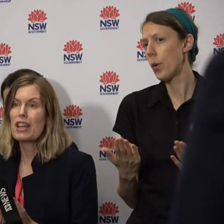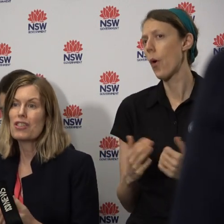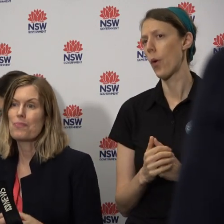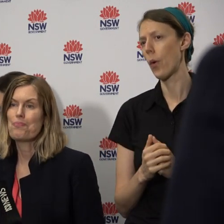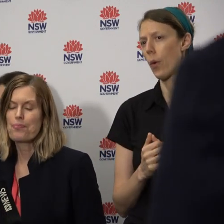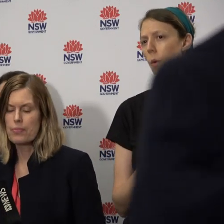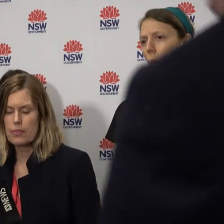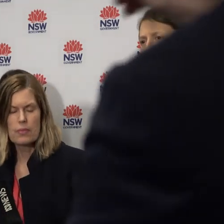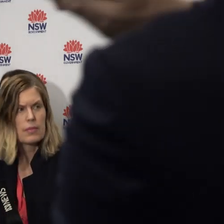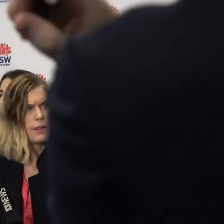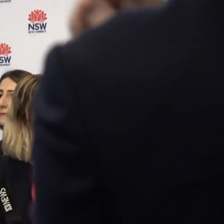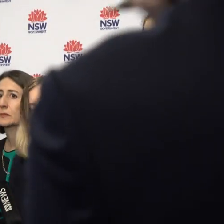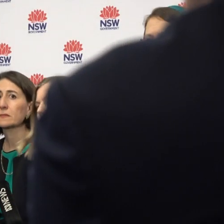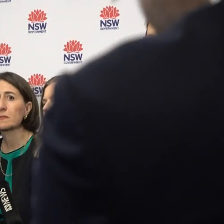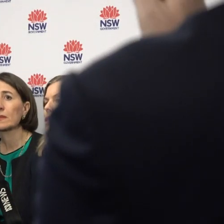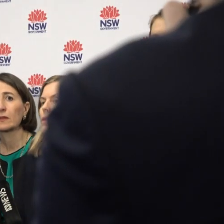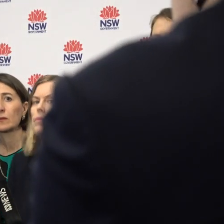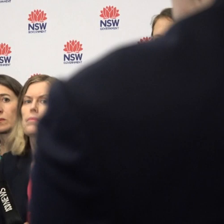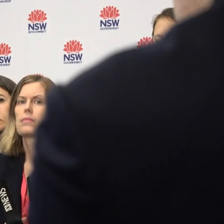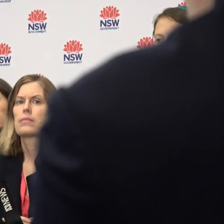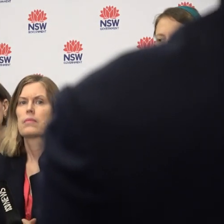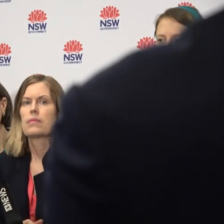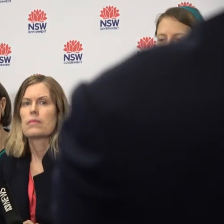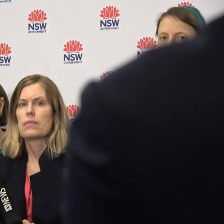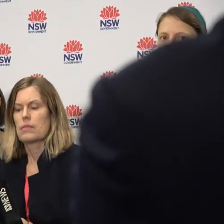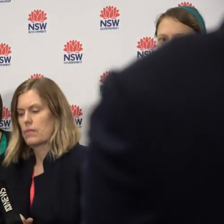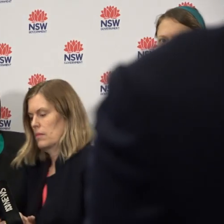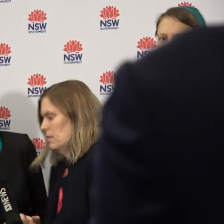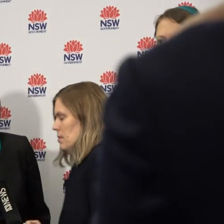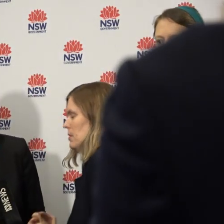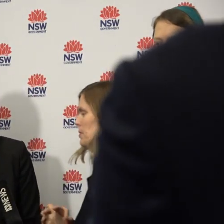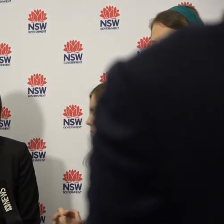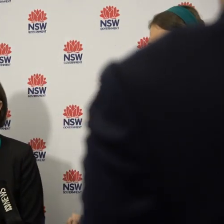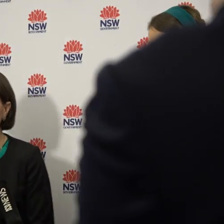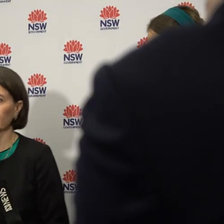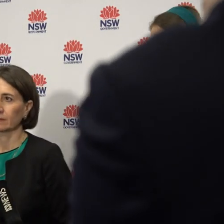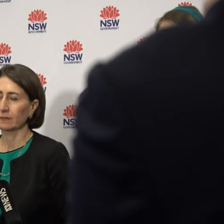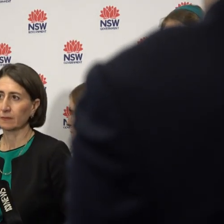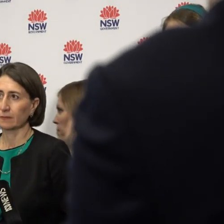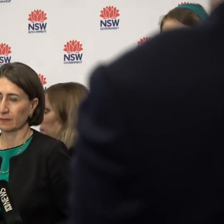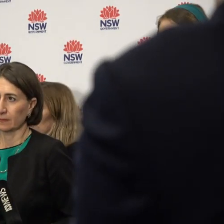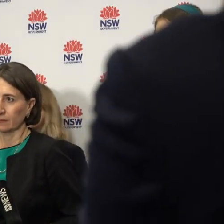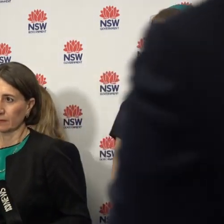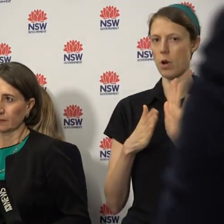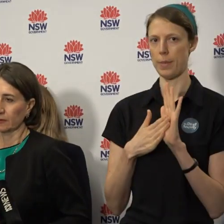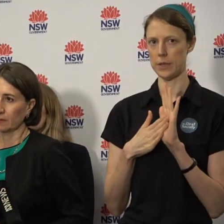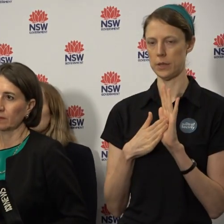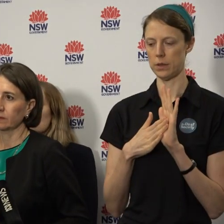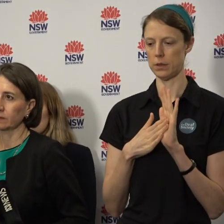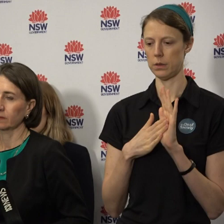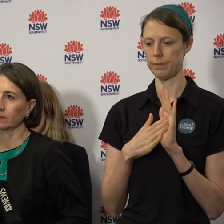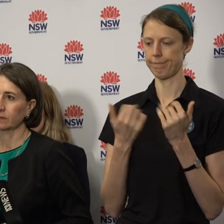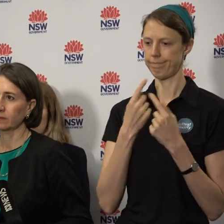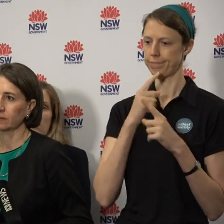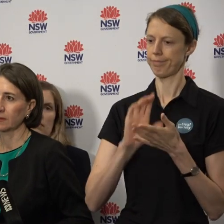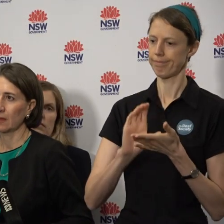will change. Premier, the Prime Minister has just announced a short time ago $1 billion extra money going into